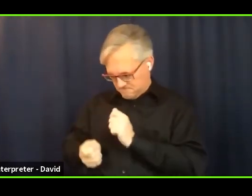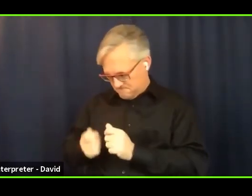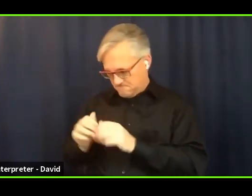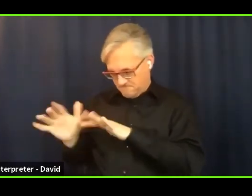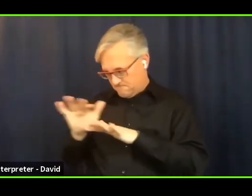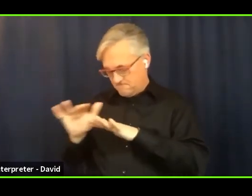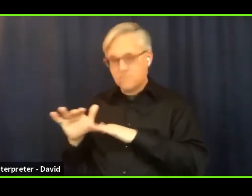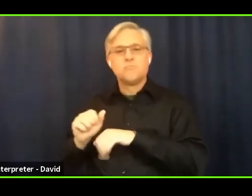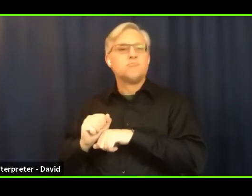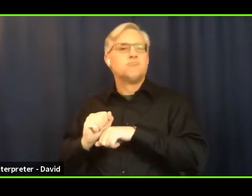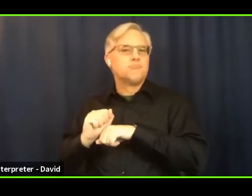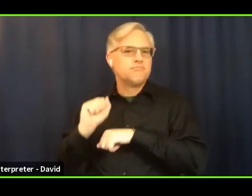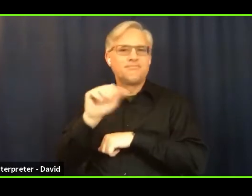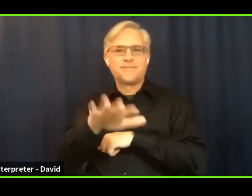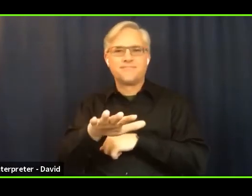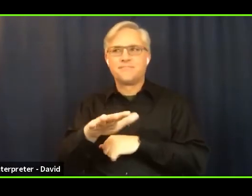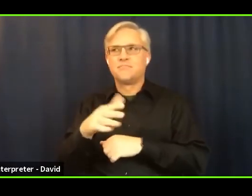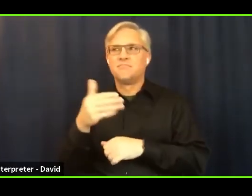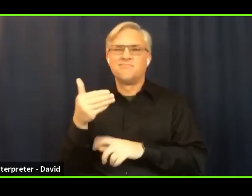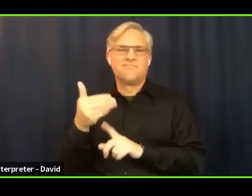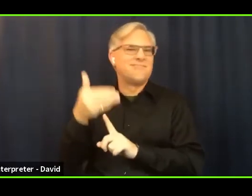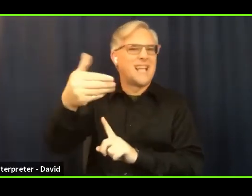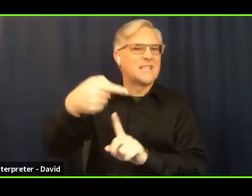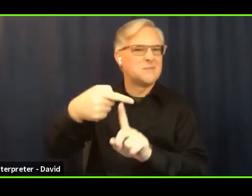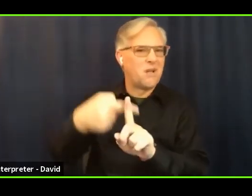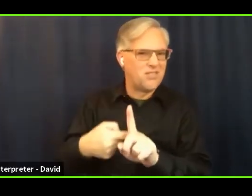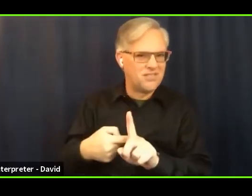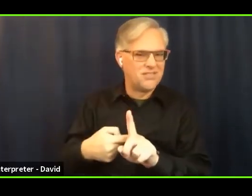Probably next month, I'll do another packet of information for you.